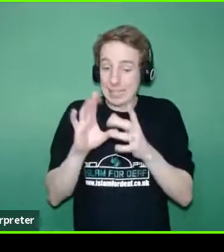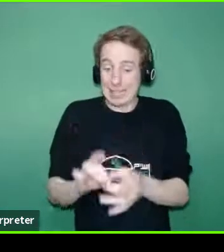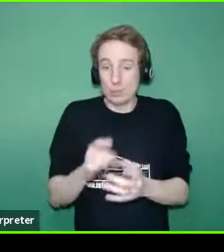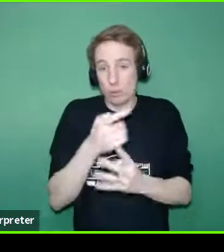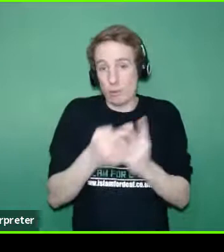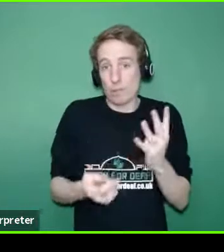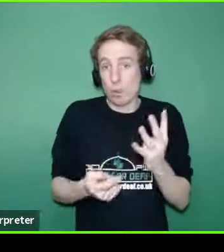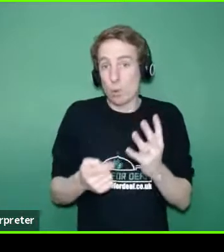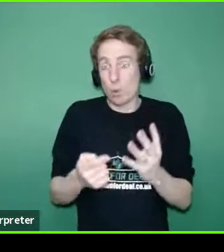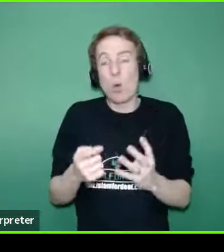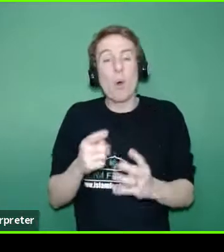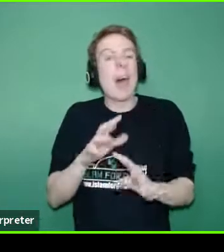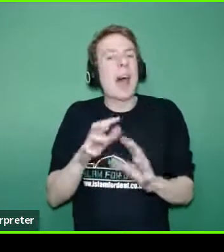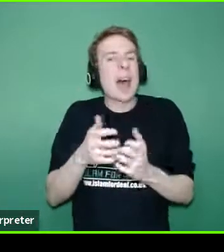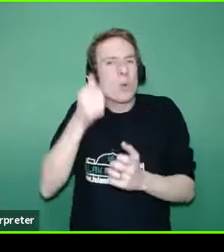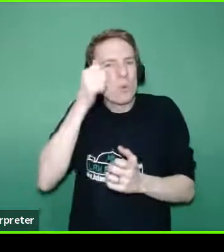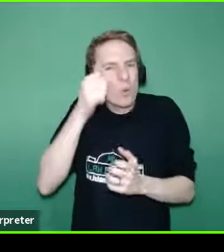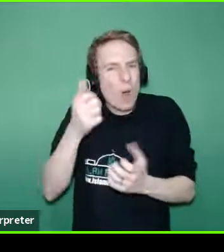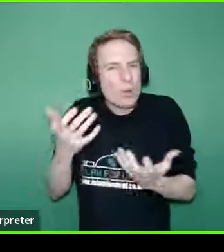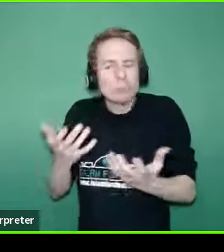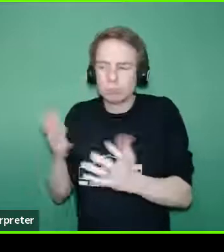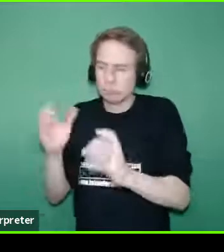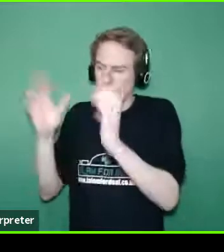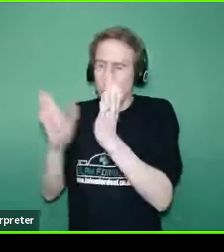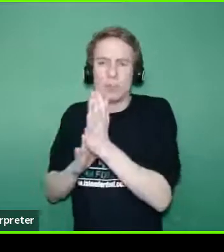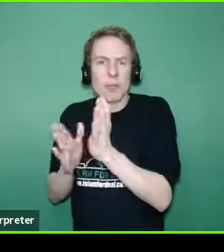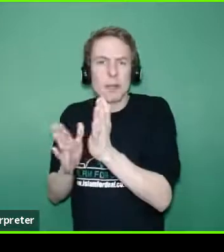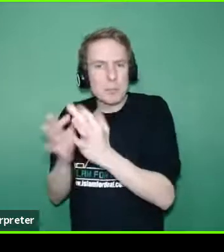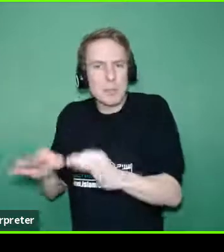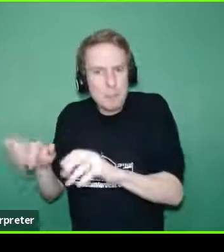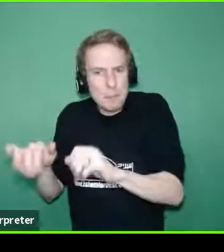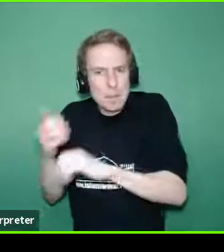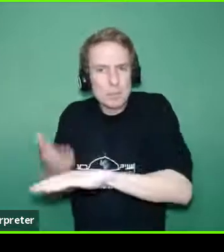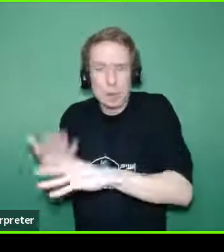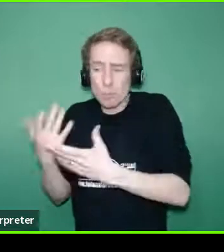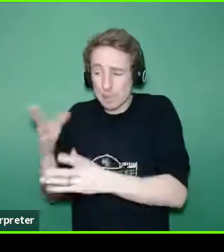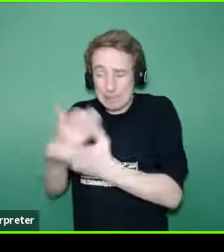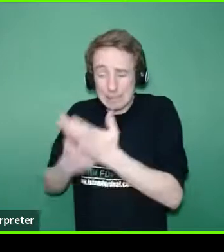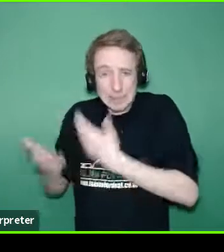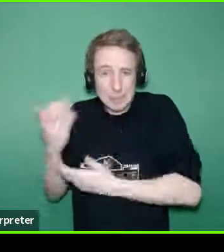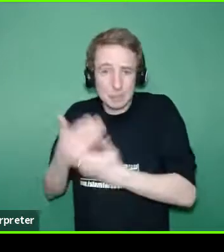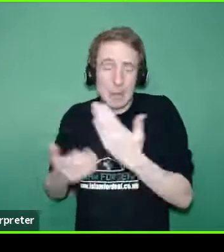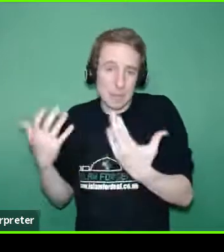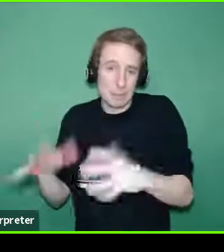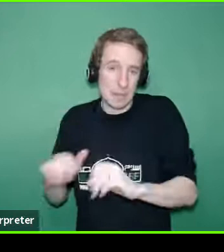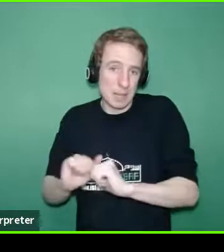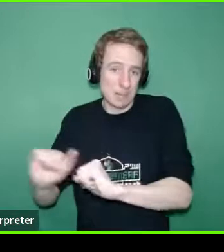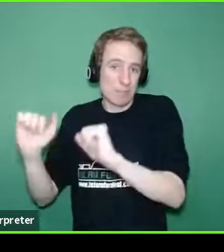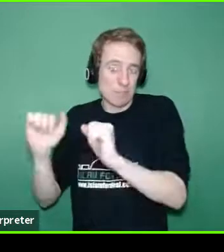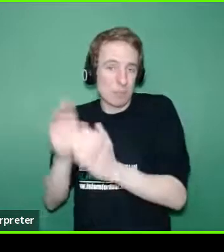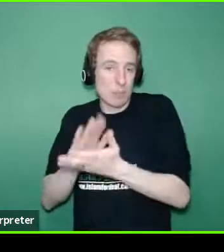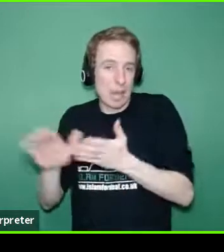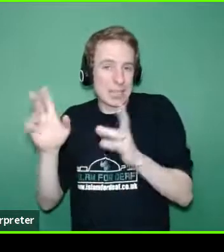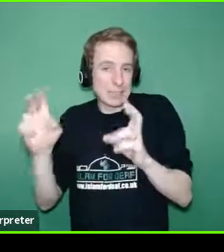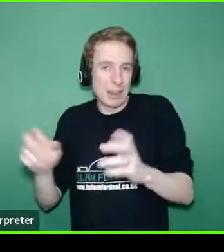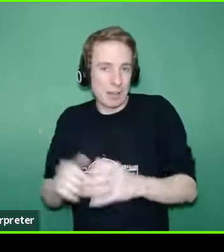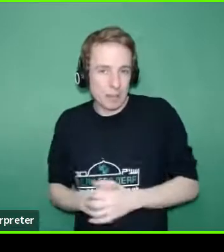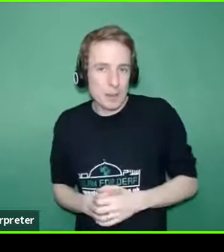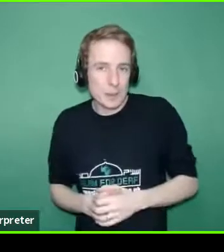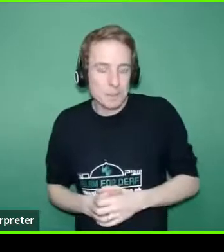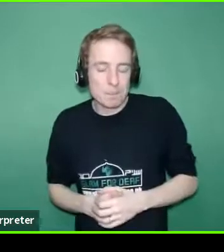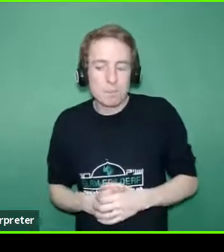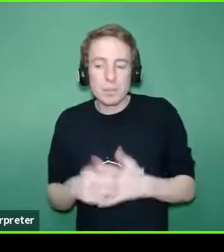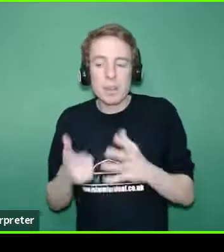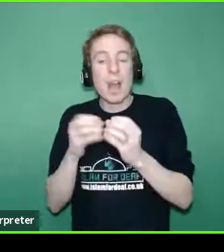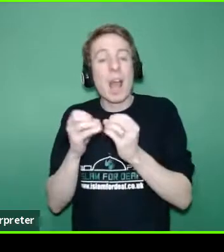upon him. From them, the hadith or the narration on the authority of Abu Bakr. And we will